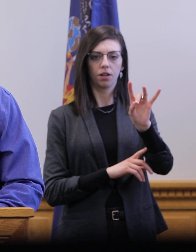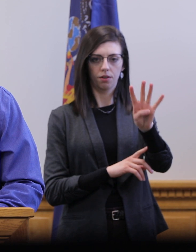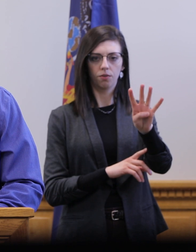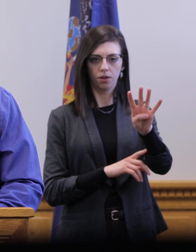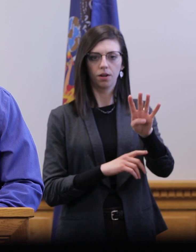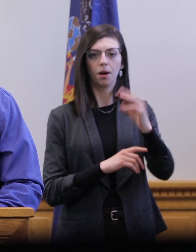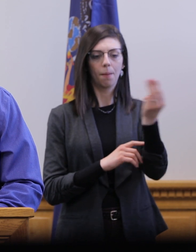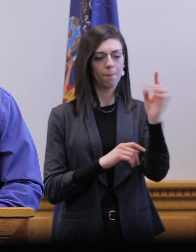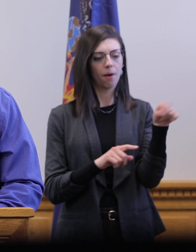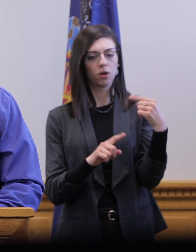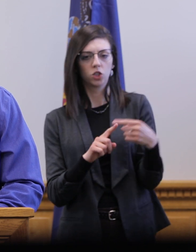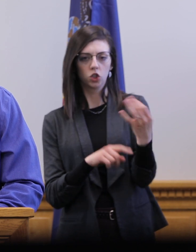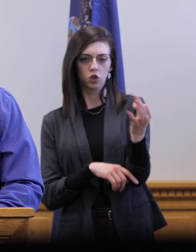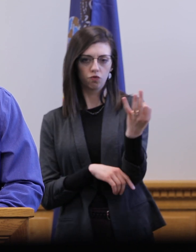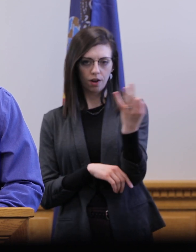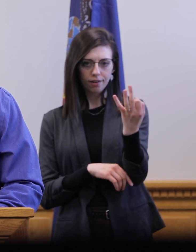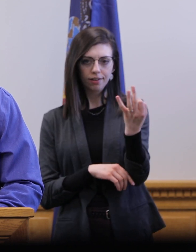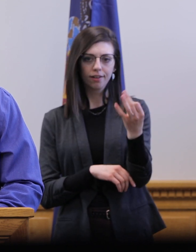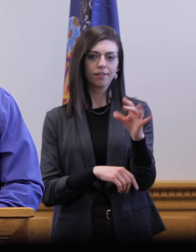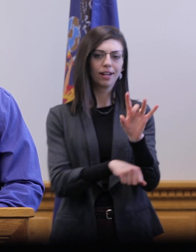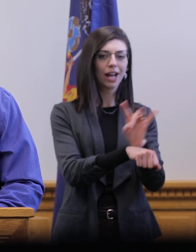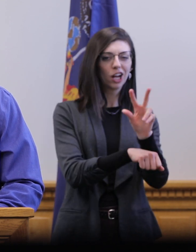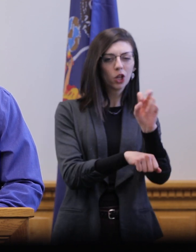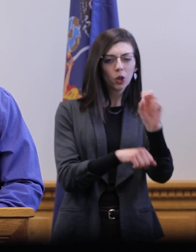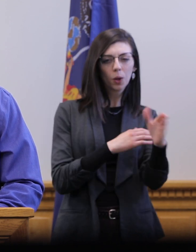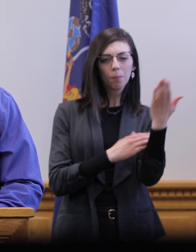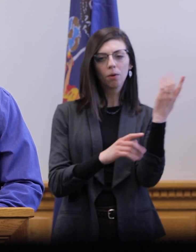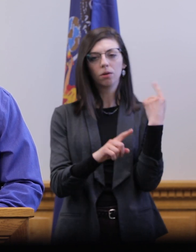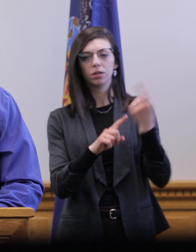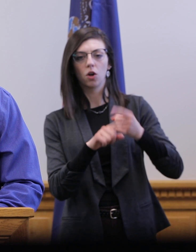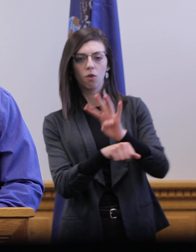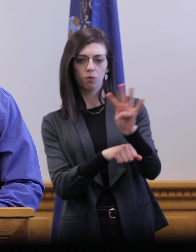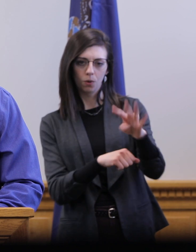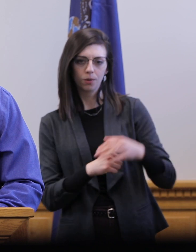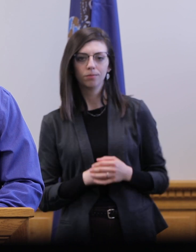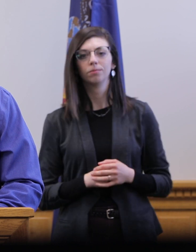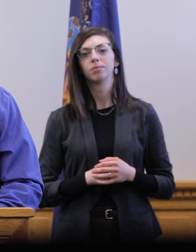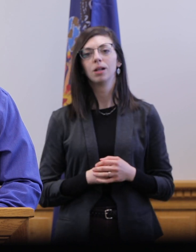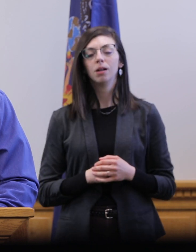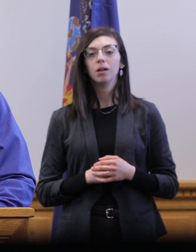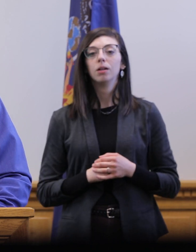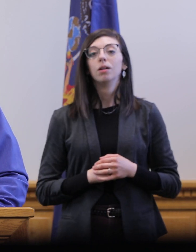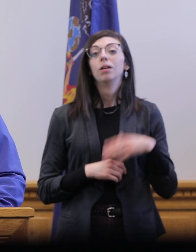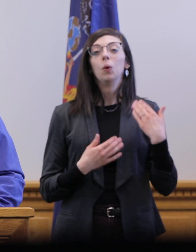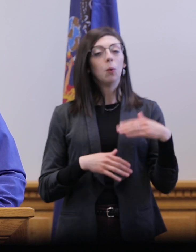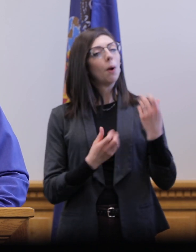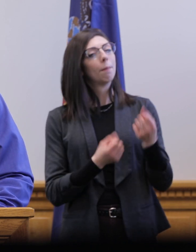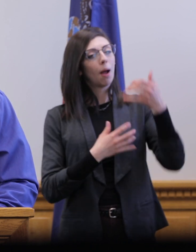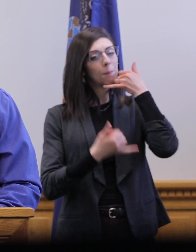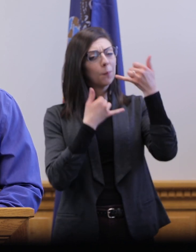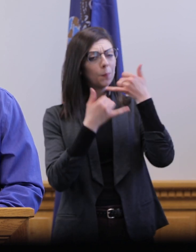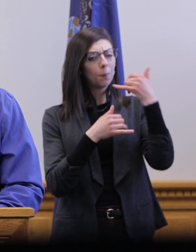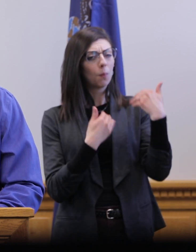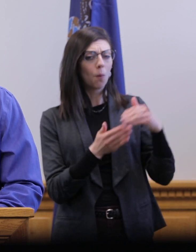315-349-3484, Monday through Friday between 8:30 a.m. and 4 p.m. Due to a high call volume, you may